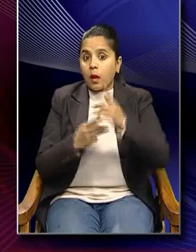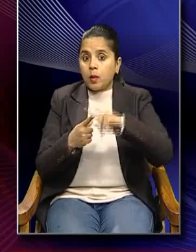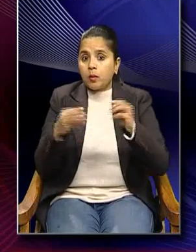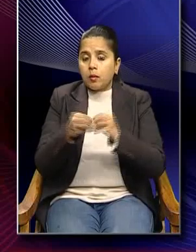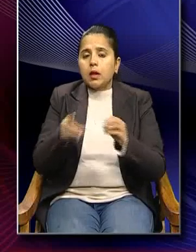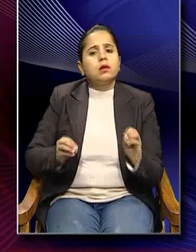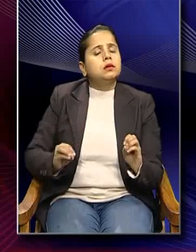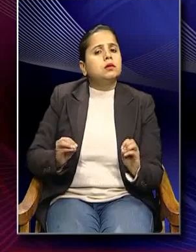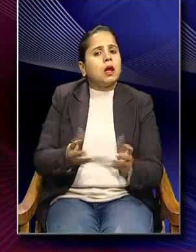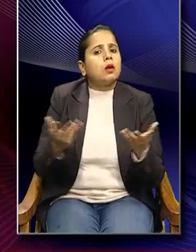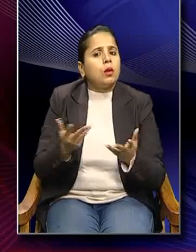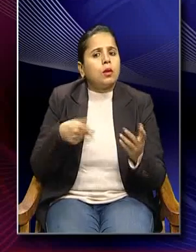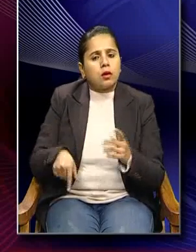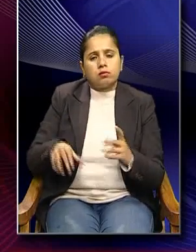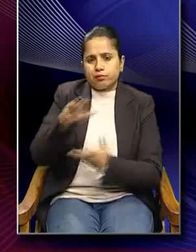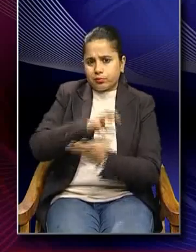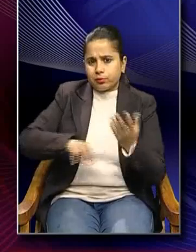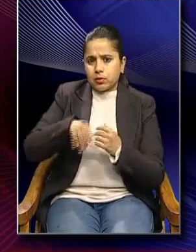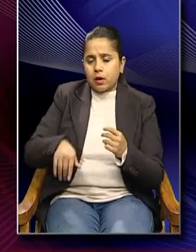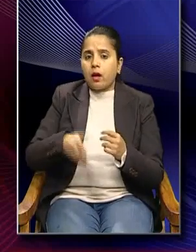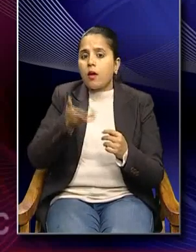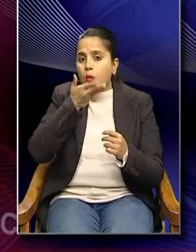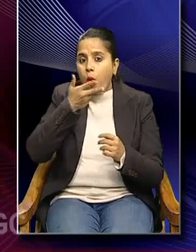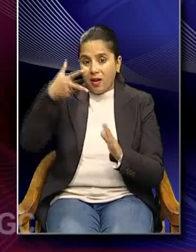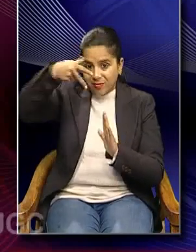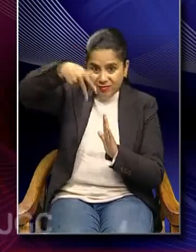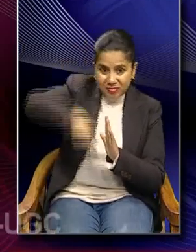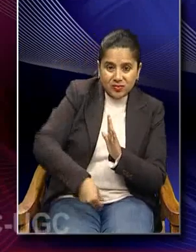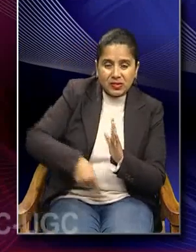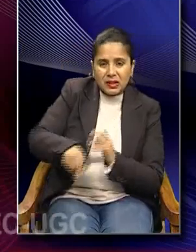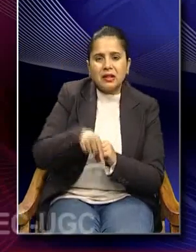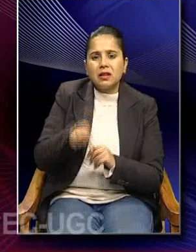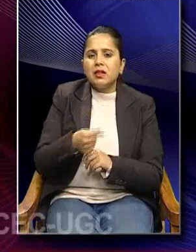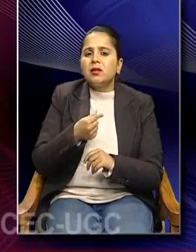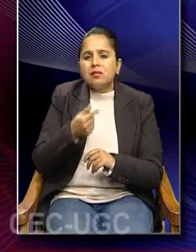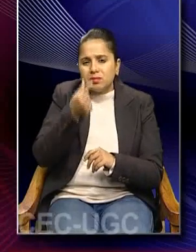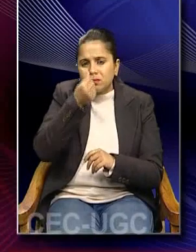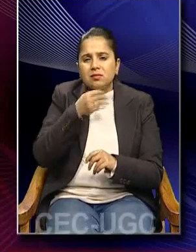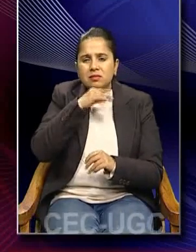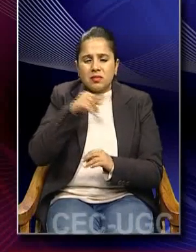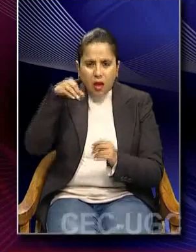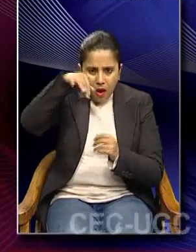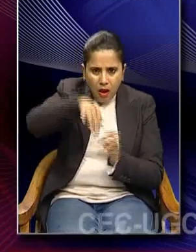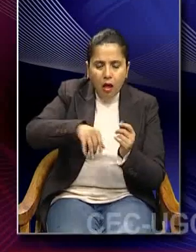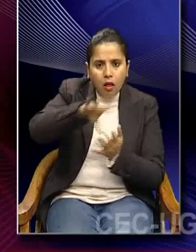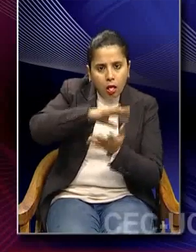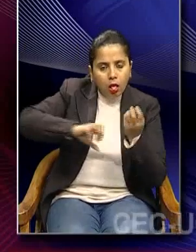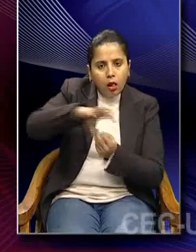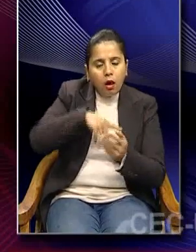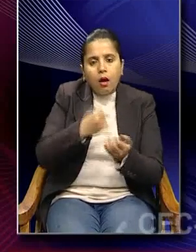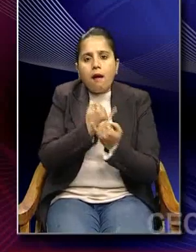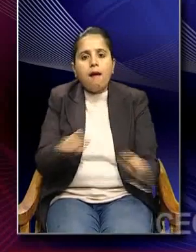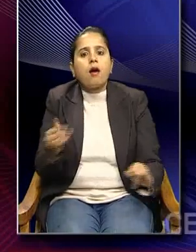started contaminating the groundwater. Unfortunately, the groundwater contamination by